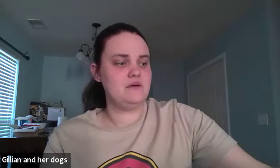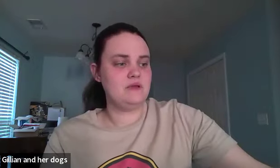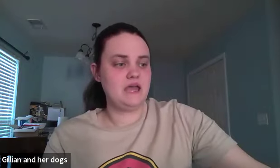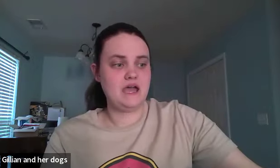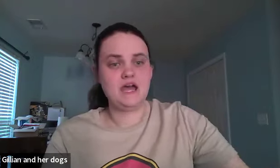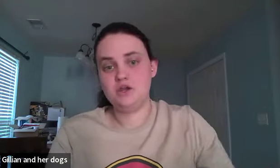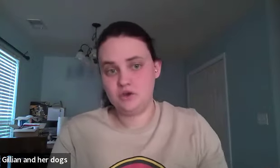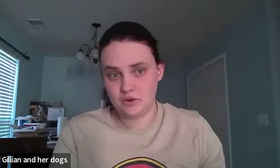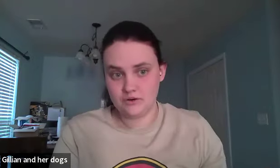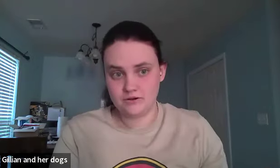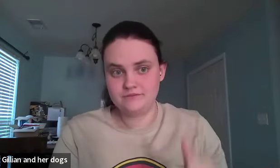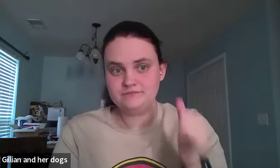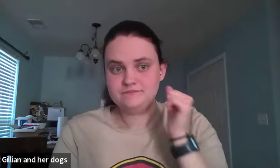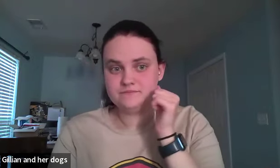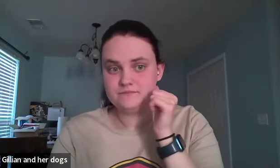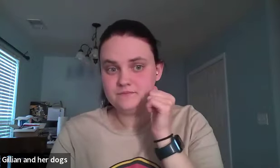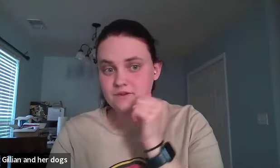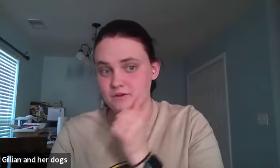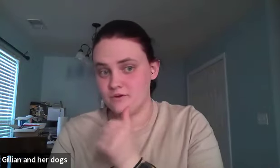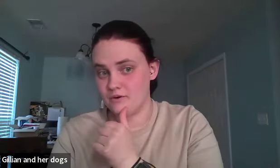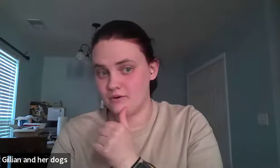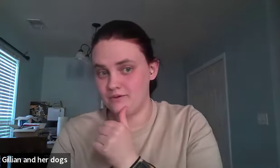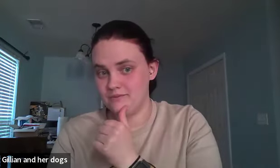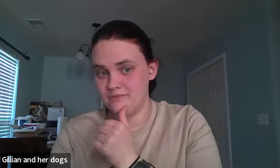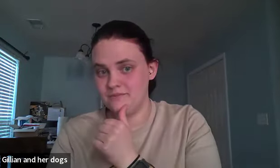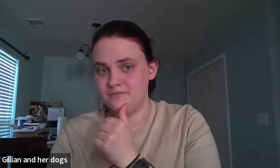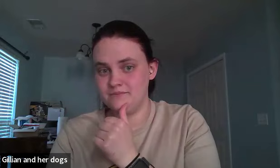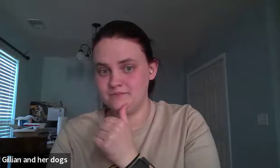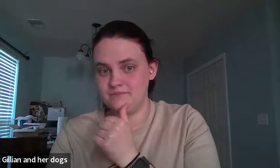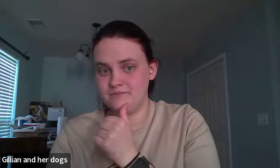And then we had girl, girl.